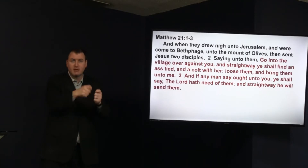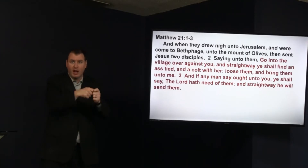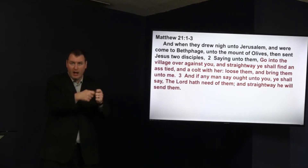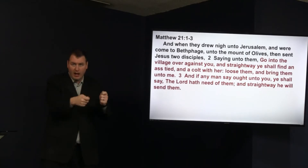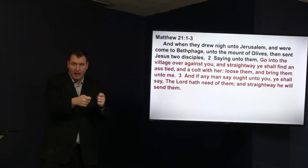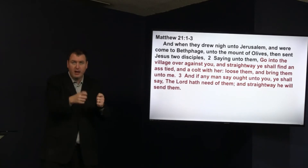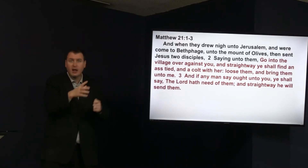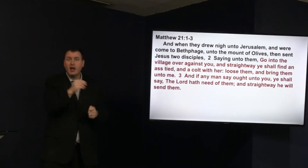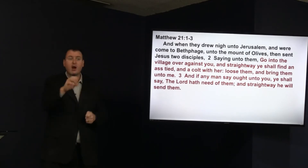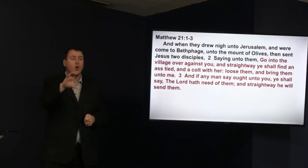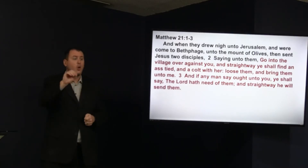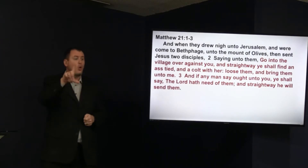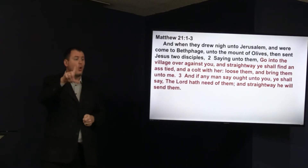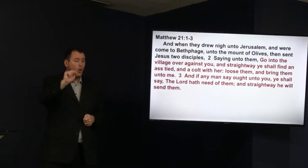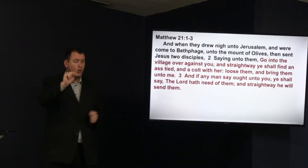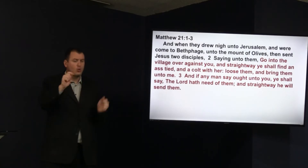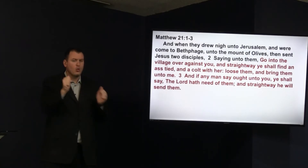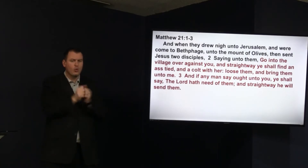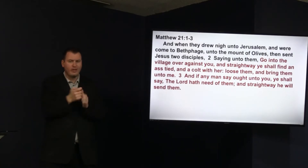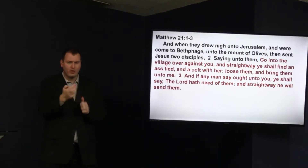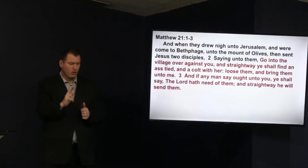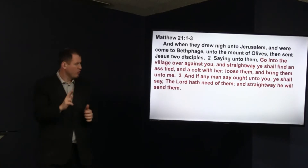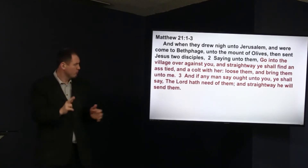and a colt with her.